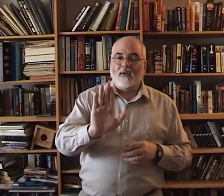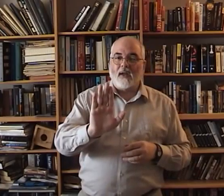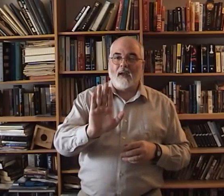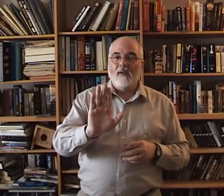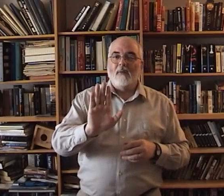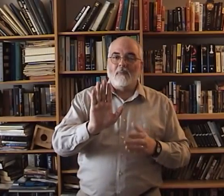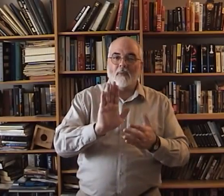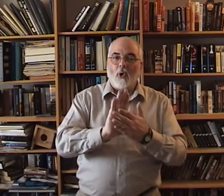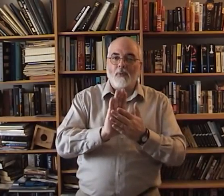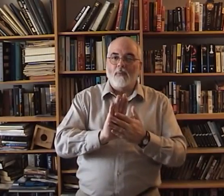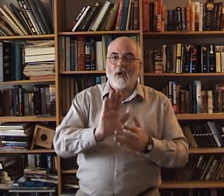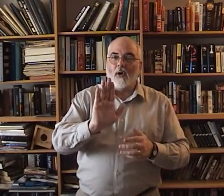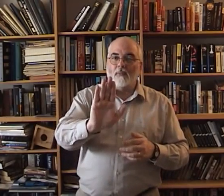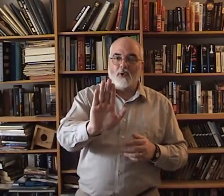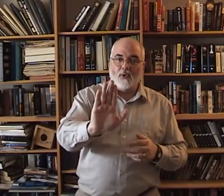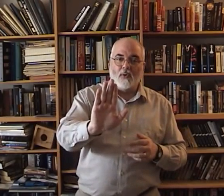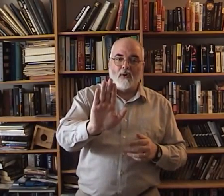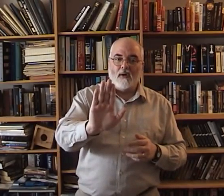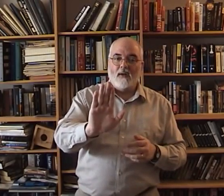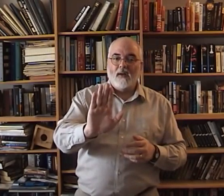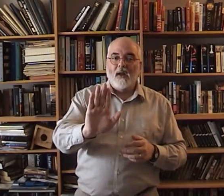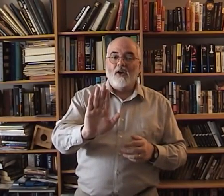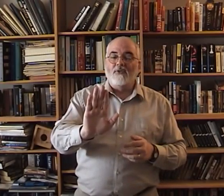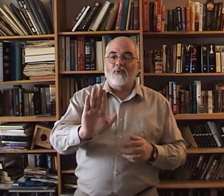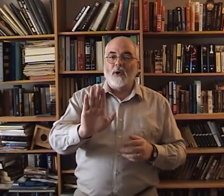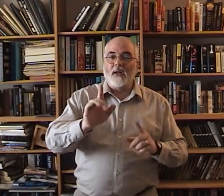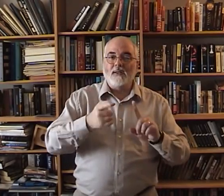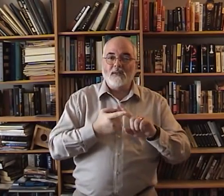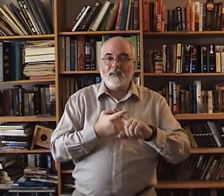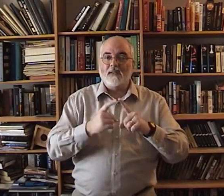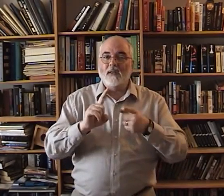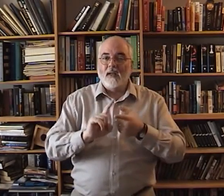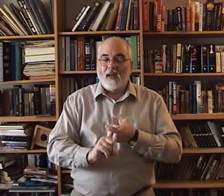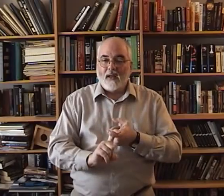okay, remember open palm, your friends